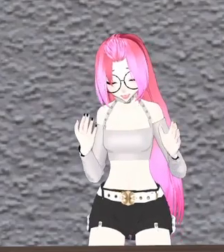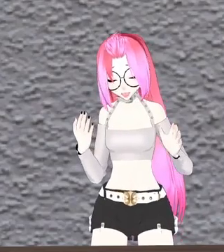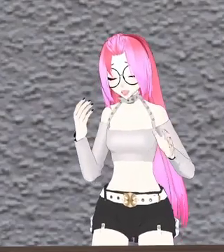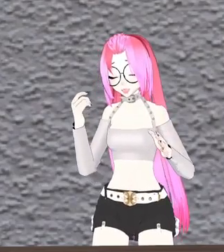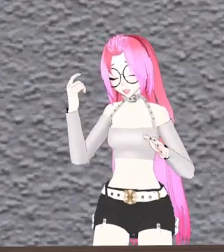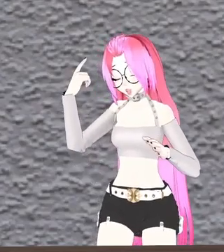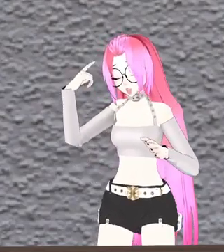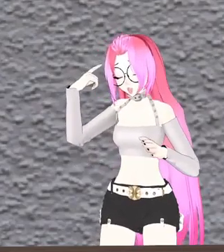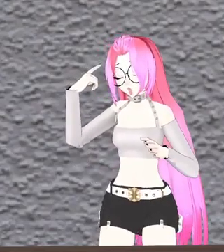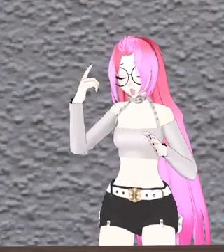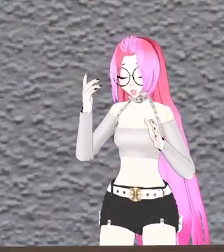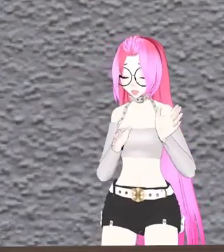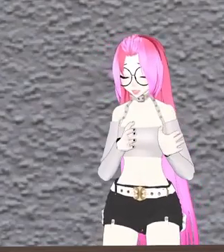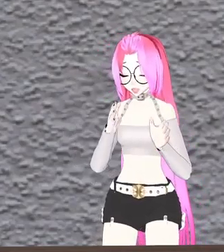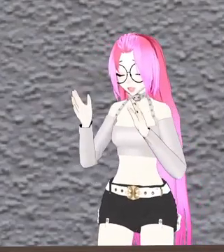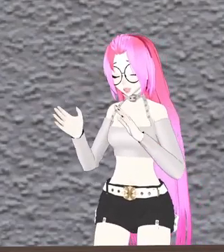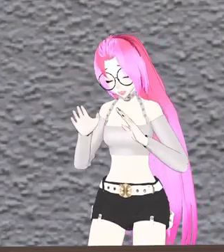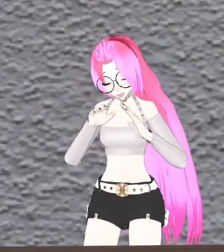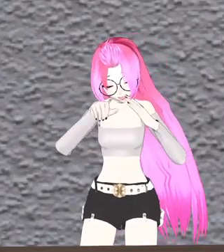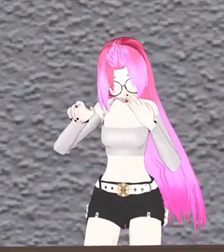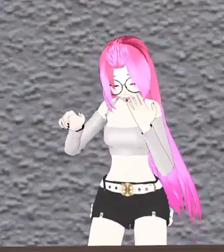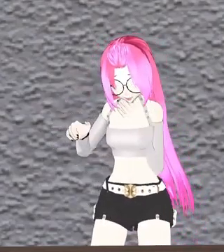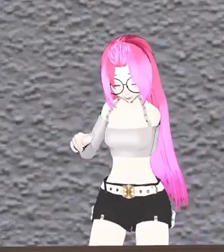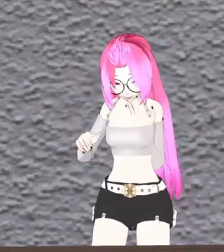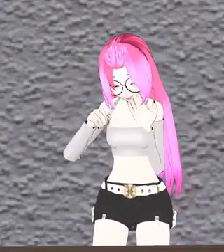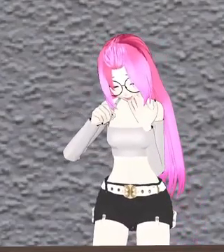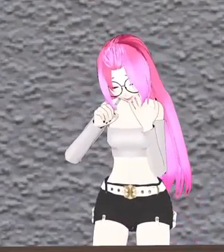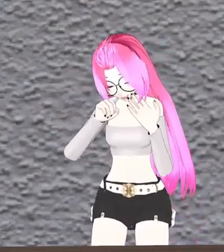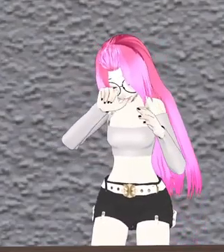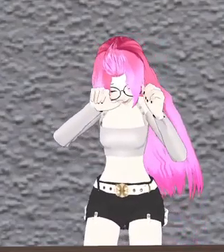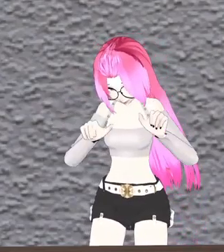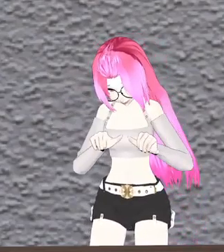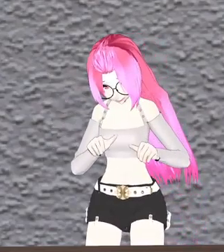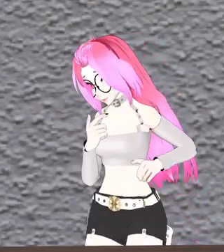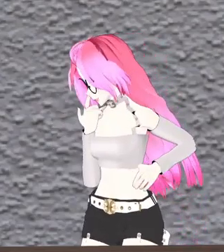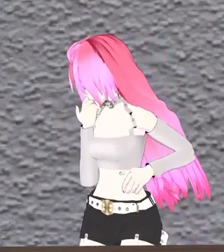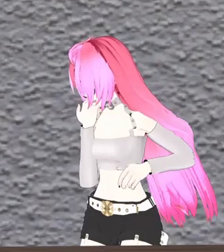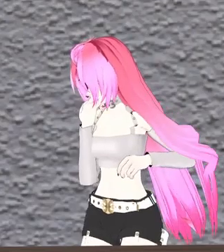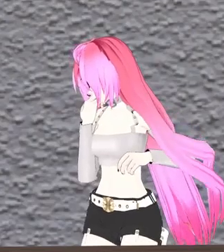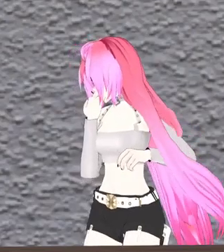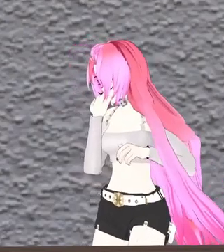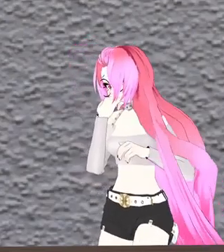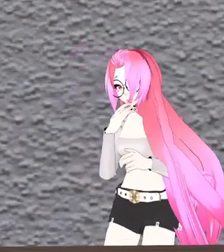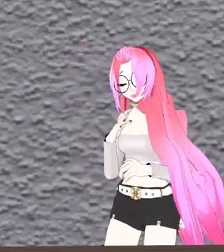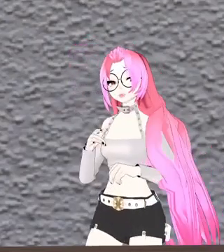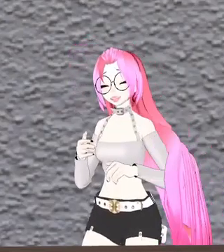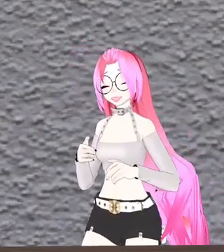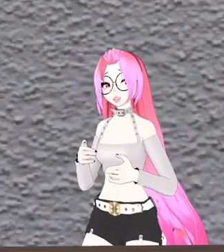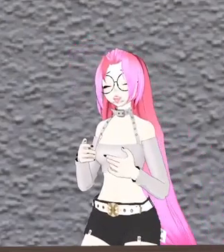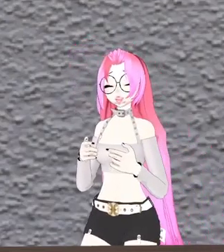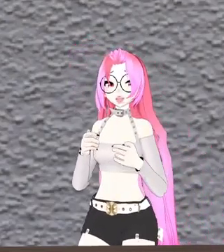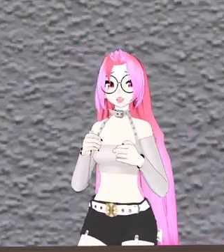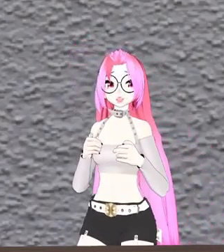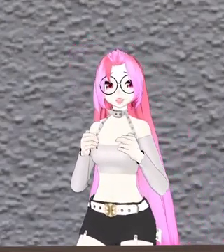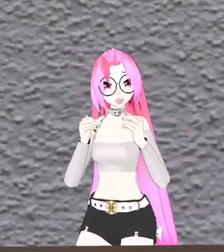signed it, just didn't know that it was in the context of fingerspelling. But yes, please do not sign this. for fingerspelling. Okay, now that